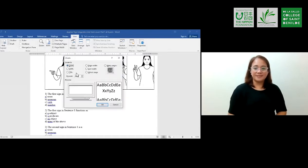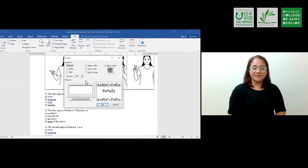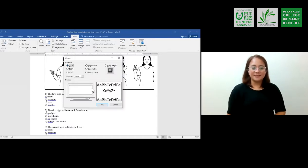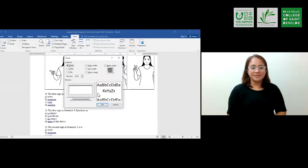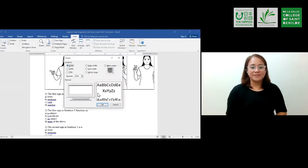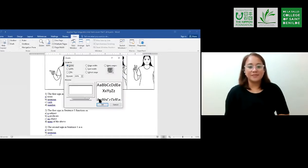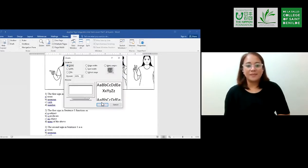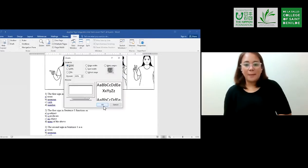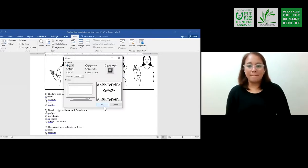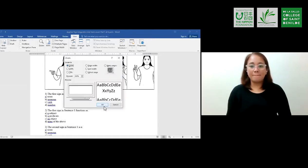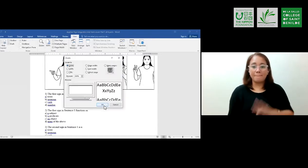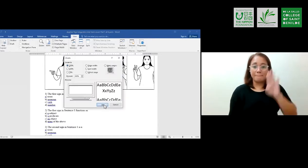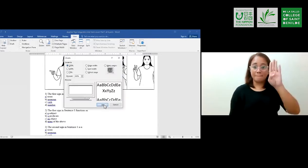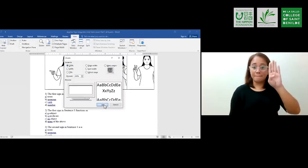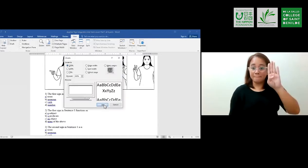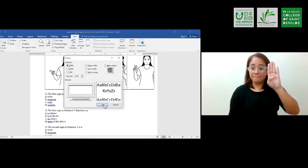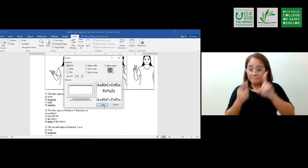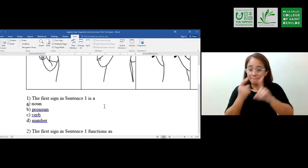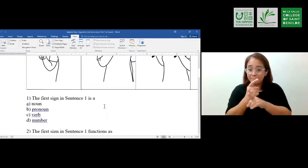B as in boy, yes, a pronoun.